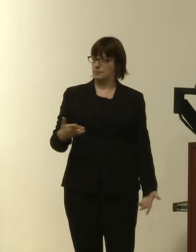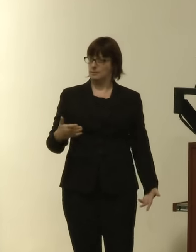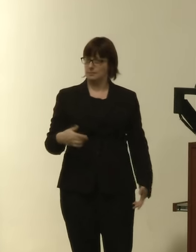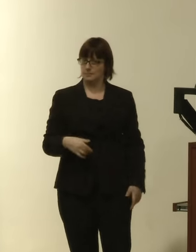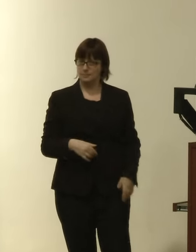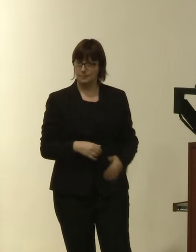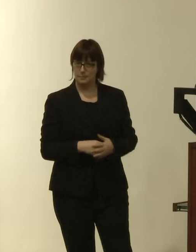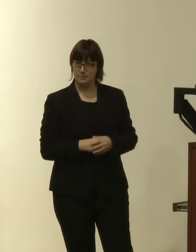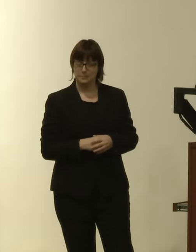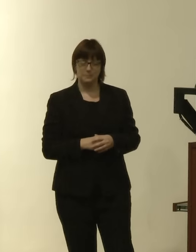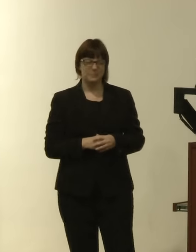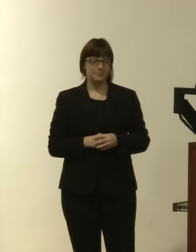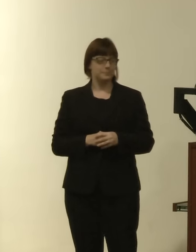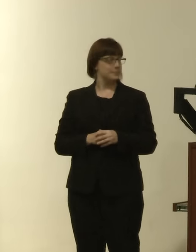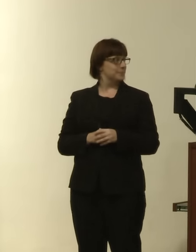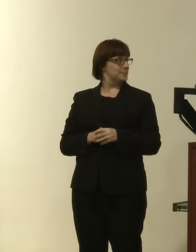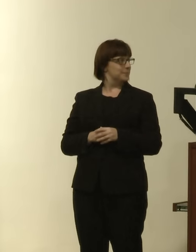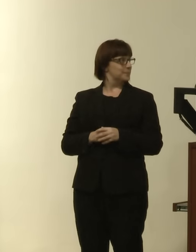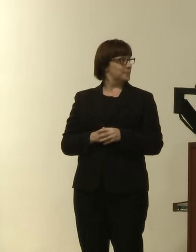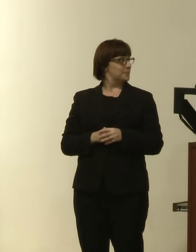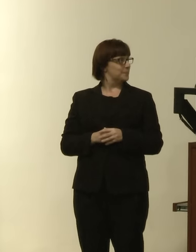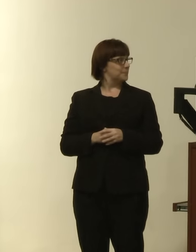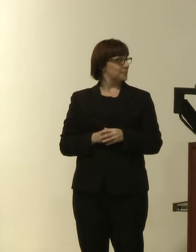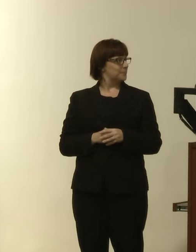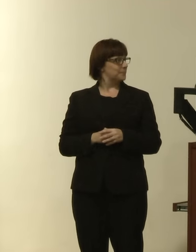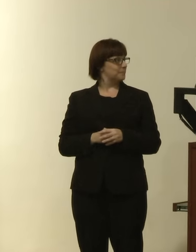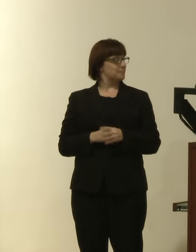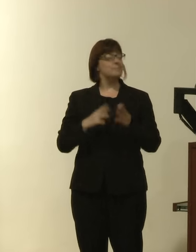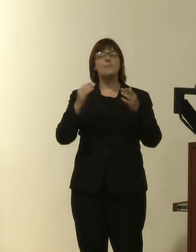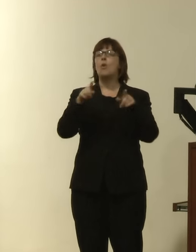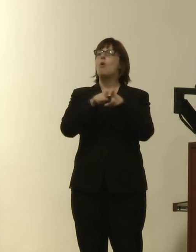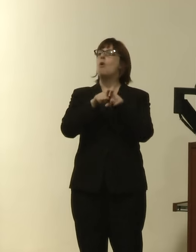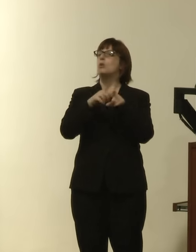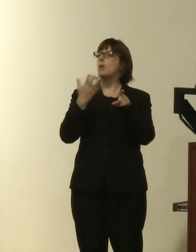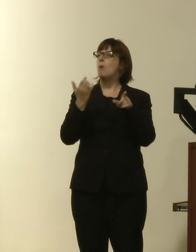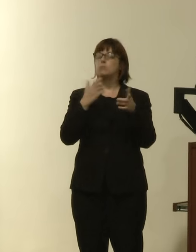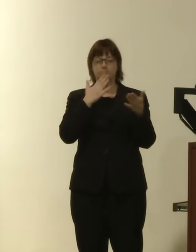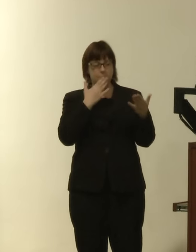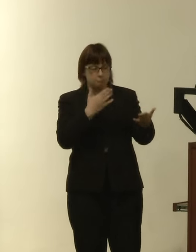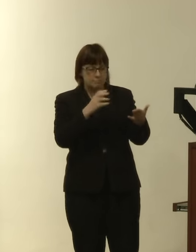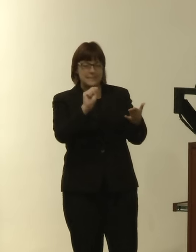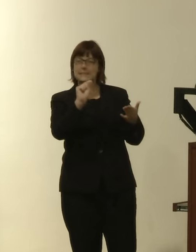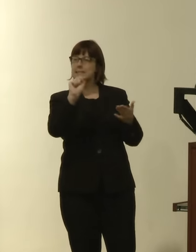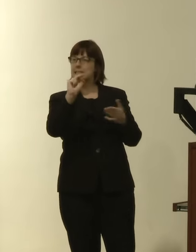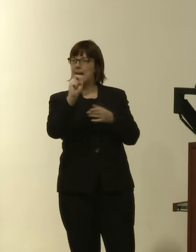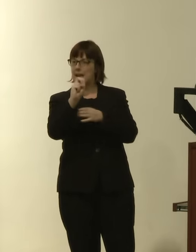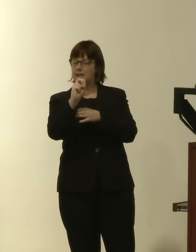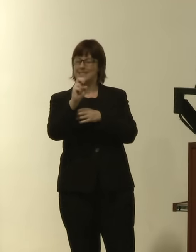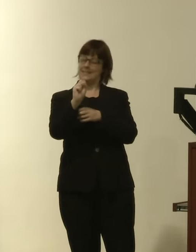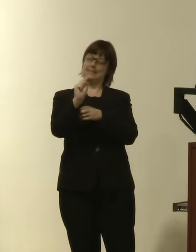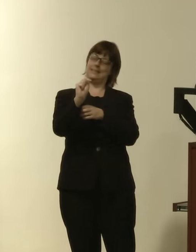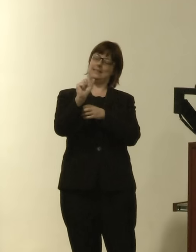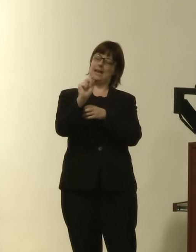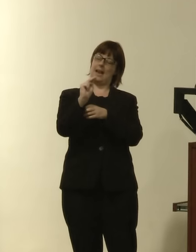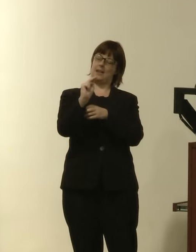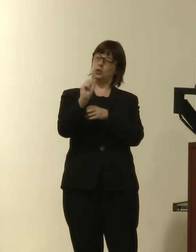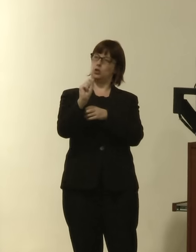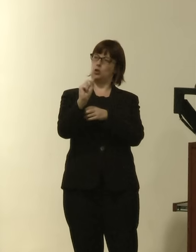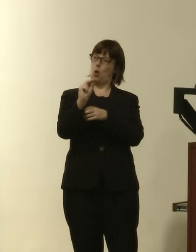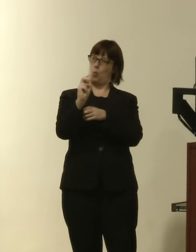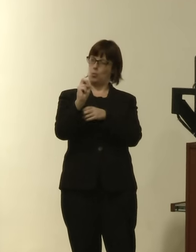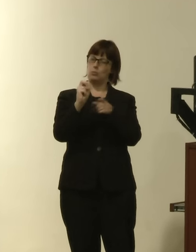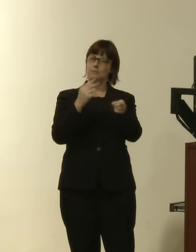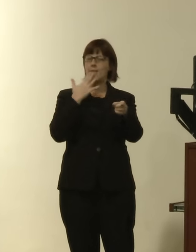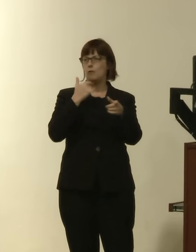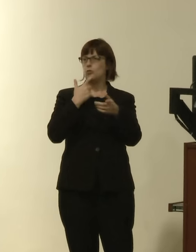And it is, and I also want to thank Stan Stone for supporting